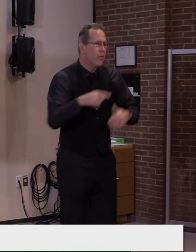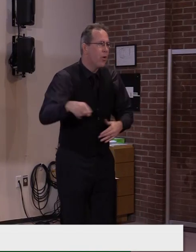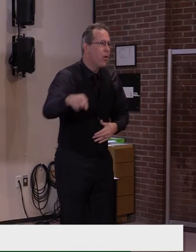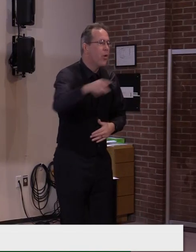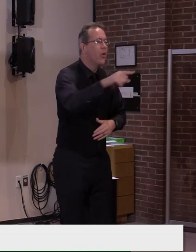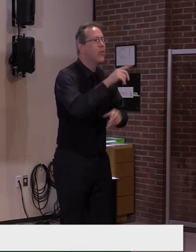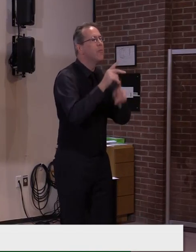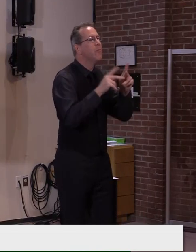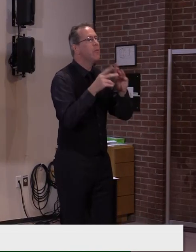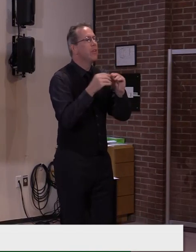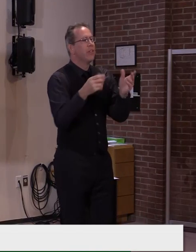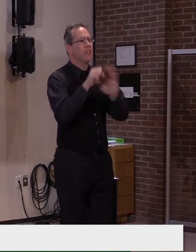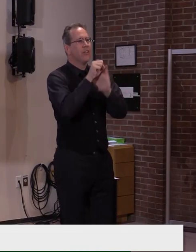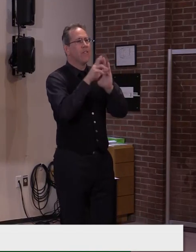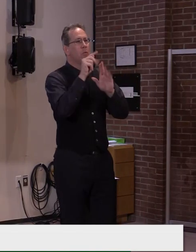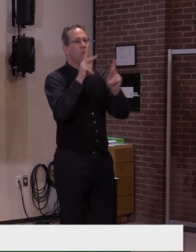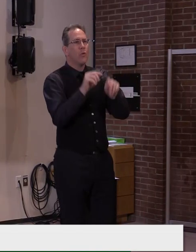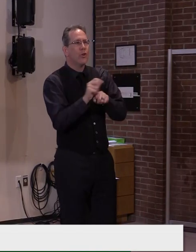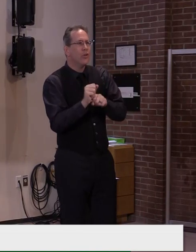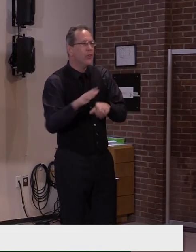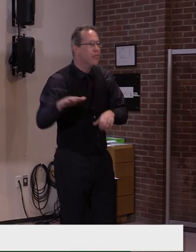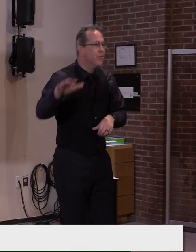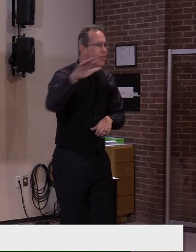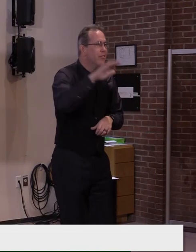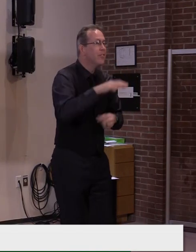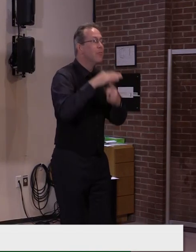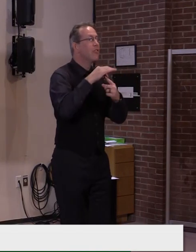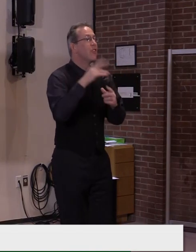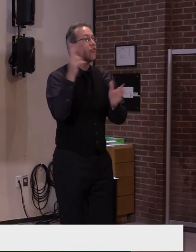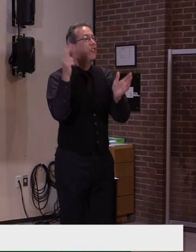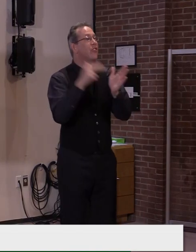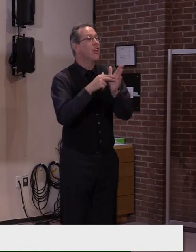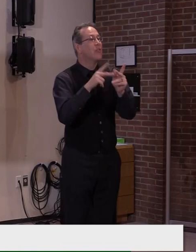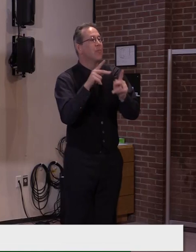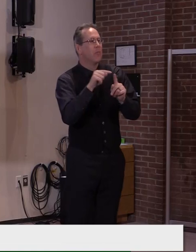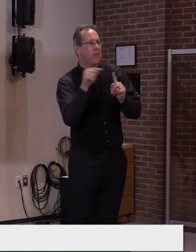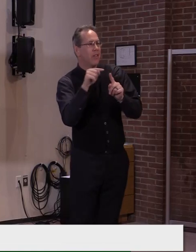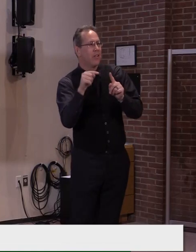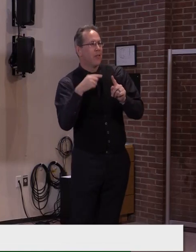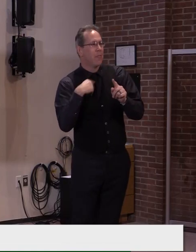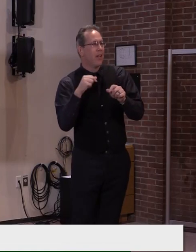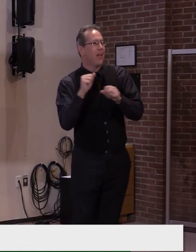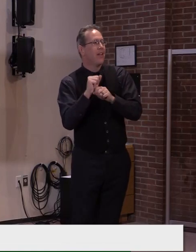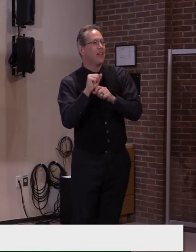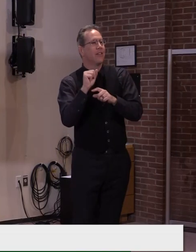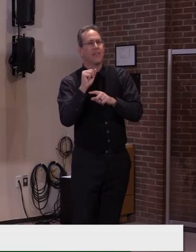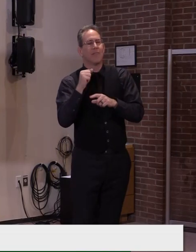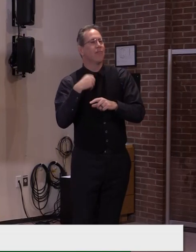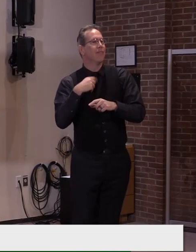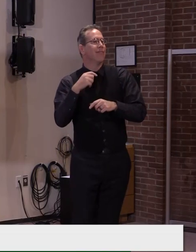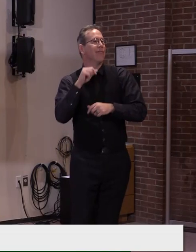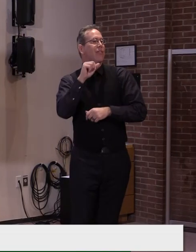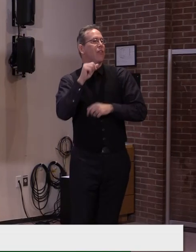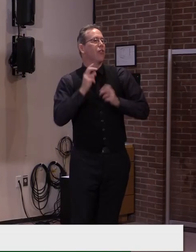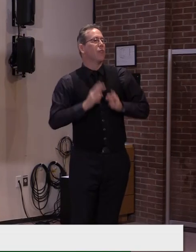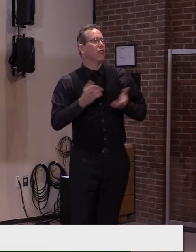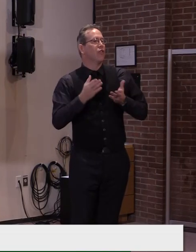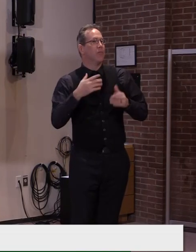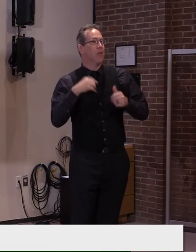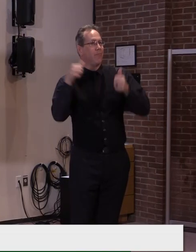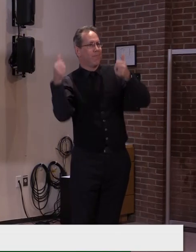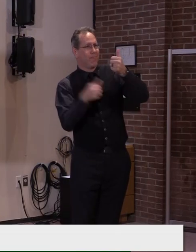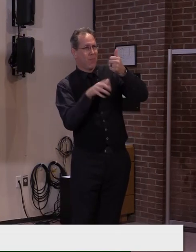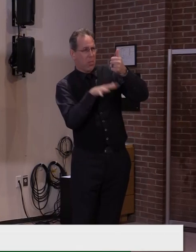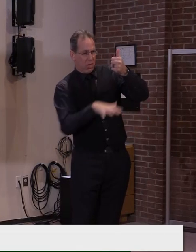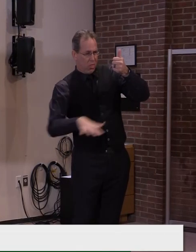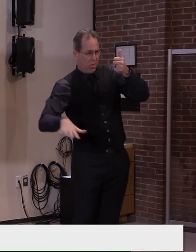3,500 employees in my agency, but also to all employees across the state, especially our healthcare workers and first